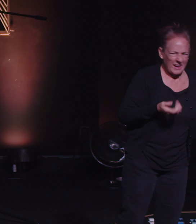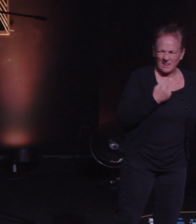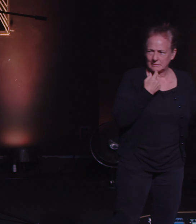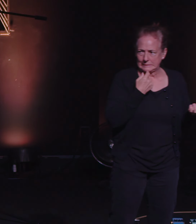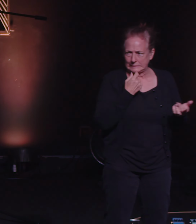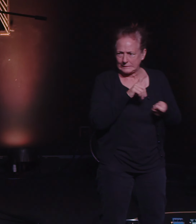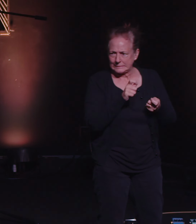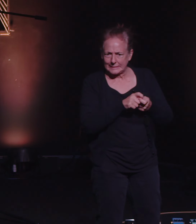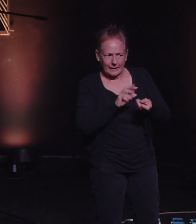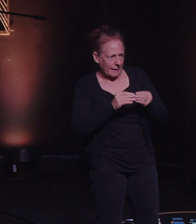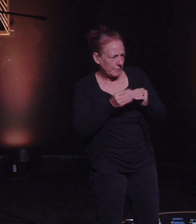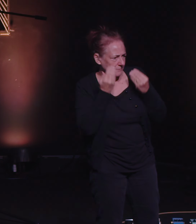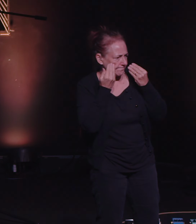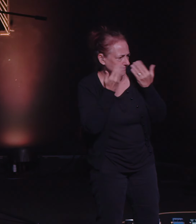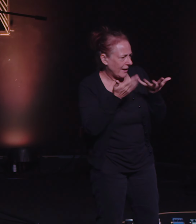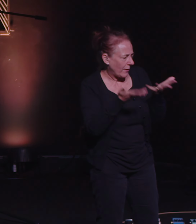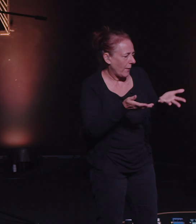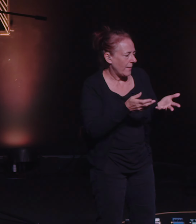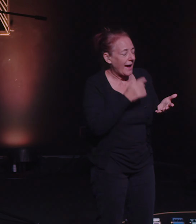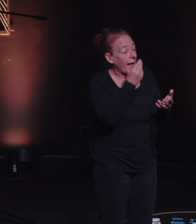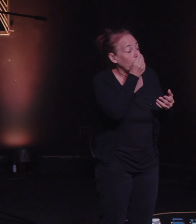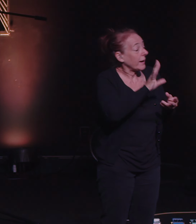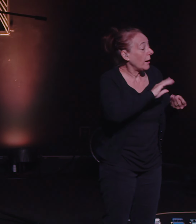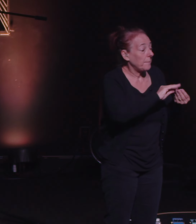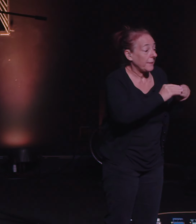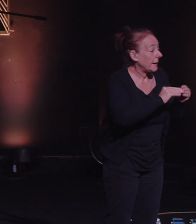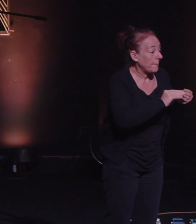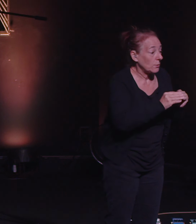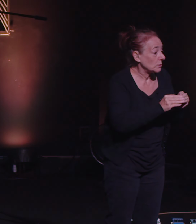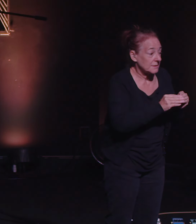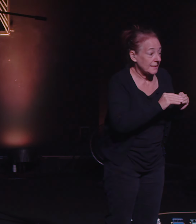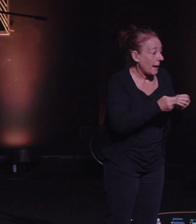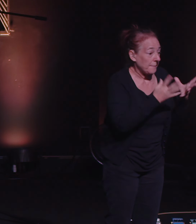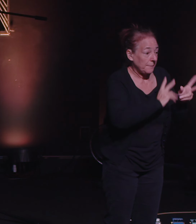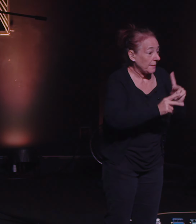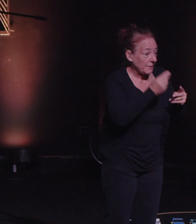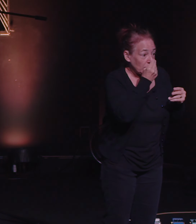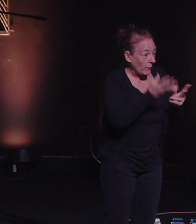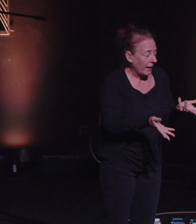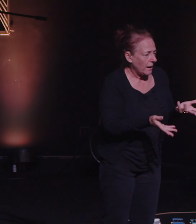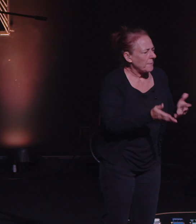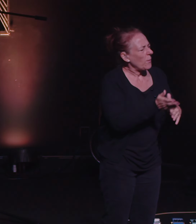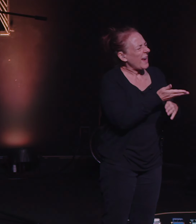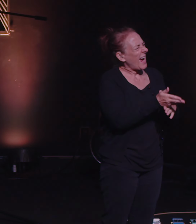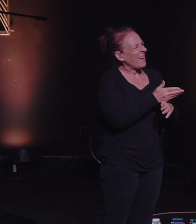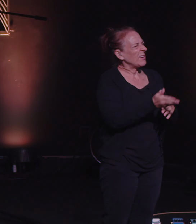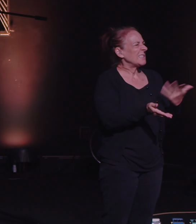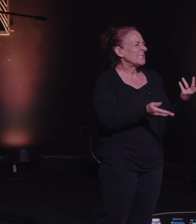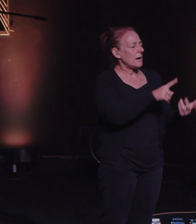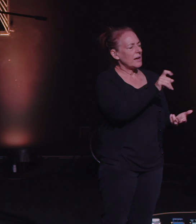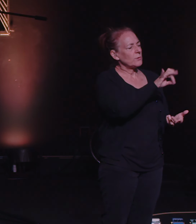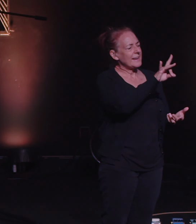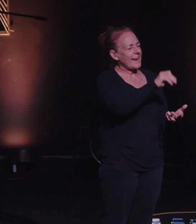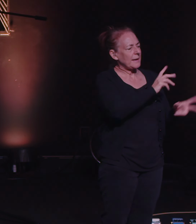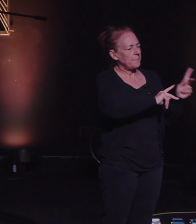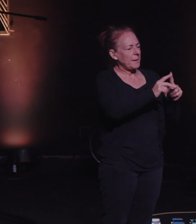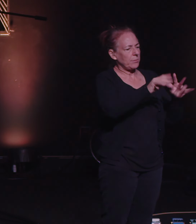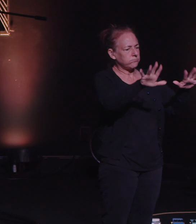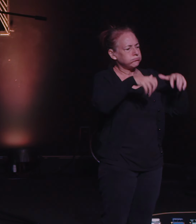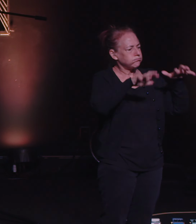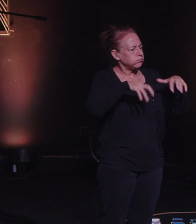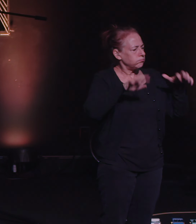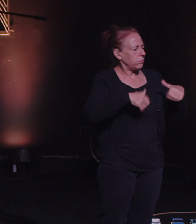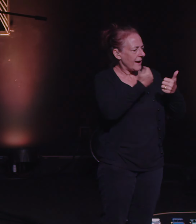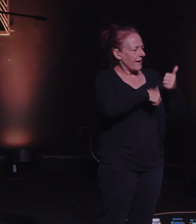you for sure on that because I just don't care about numbers. But we have averaged about 180 people in this